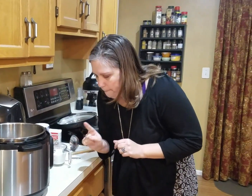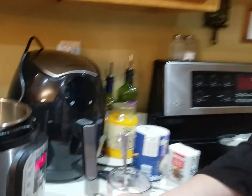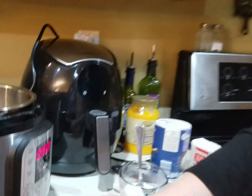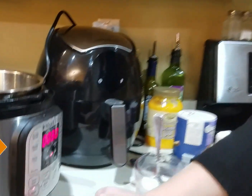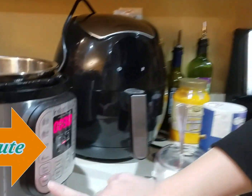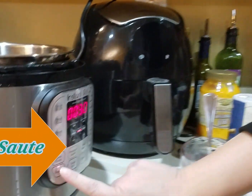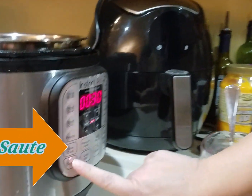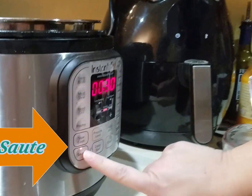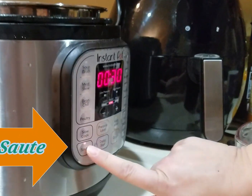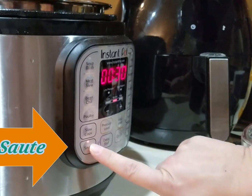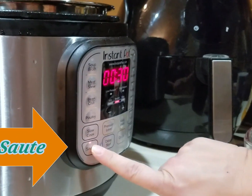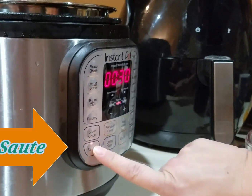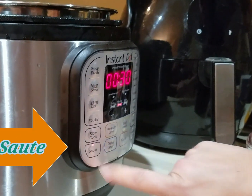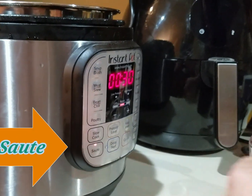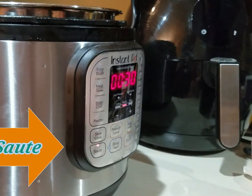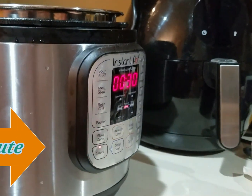Flipping it to saute.